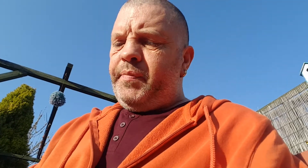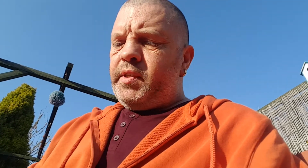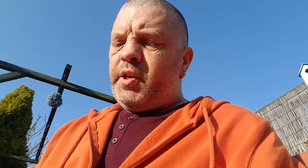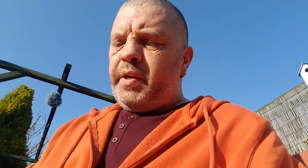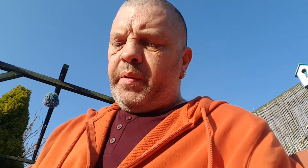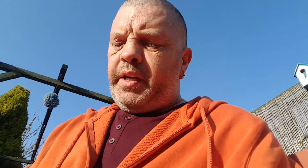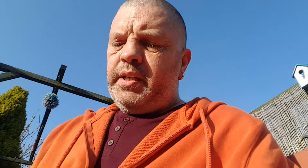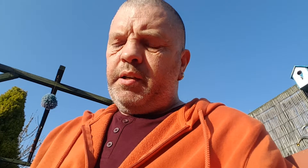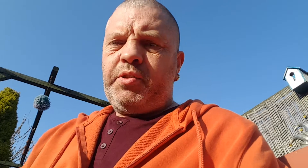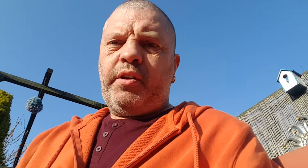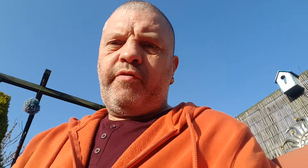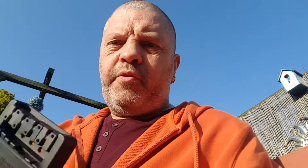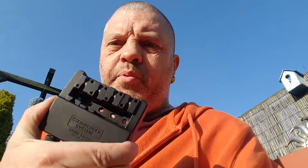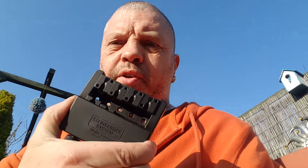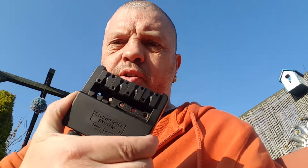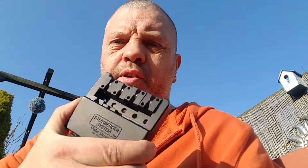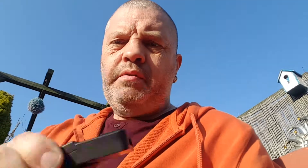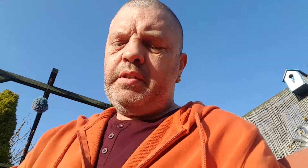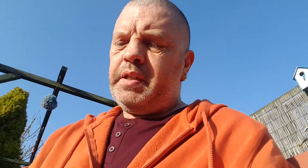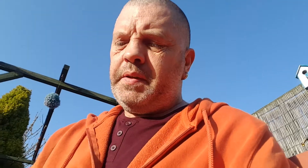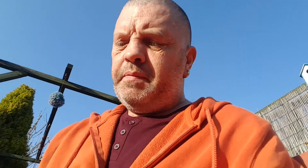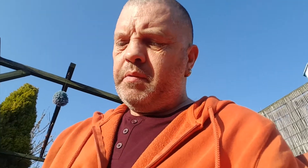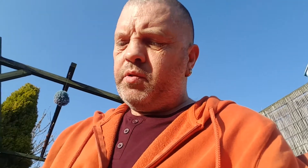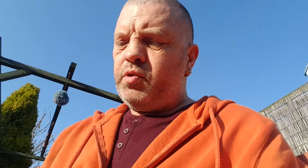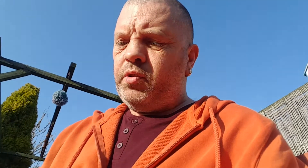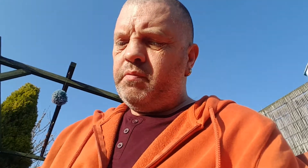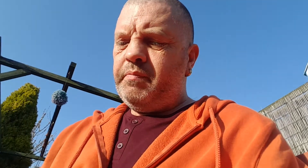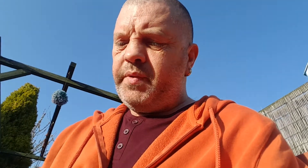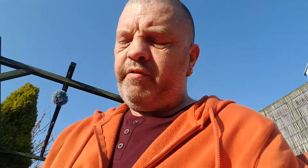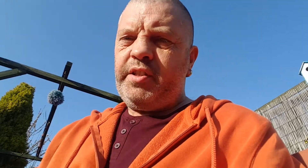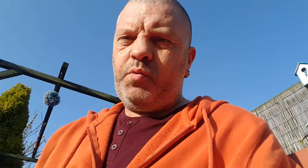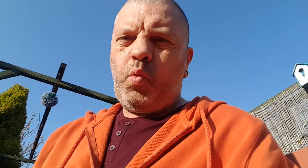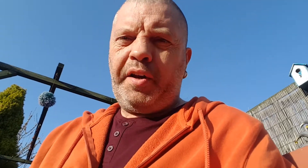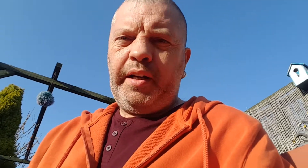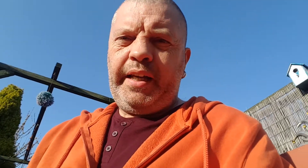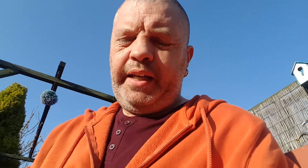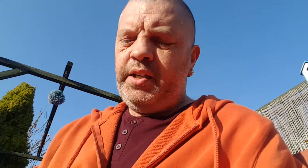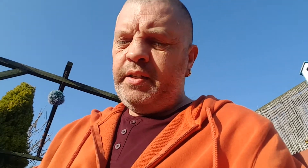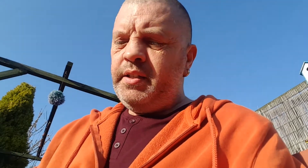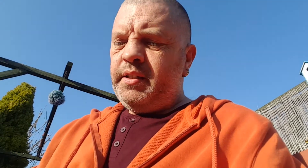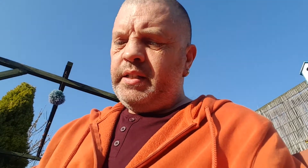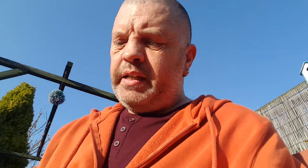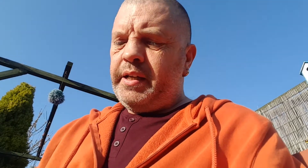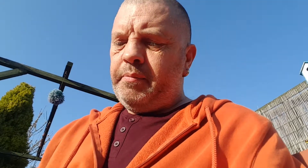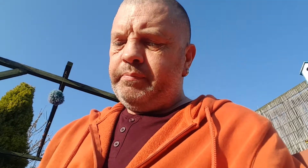So anyway, I'm stuck for a bridge, so I'm not sure. There is one lead, a